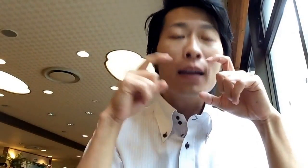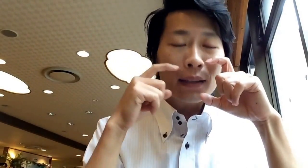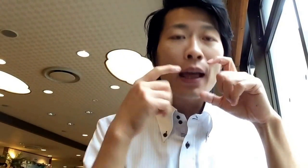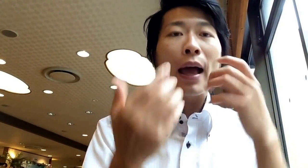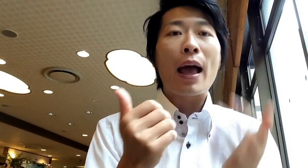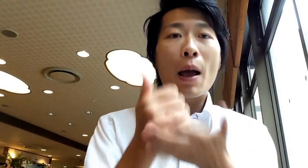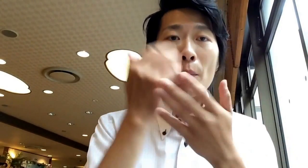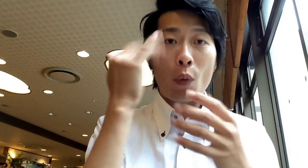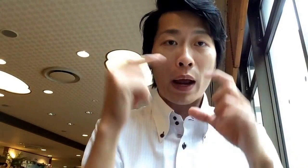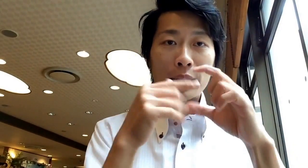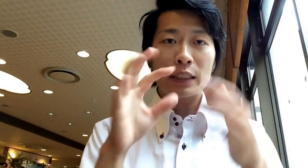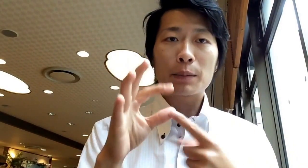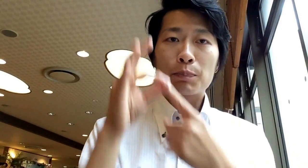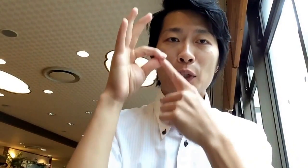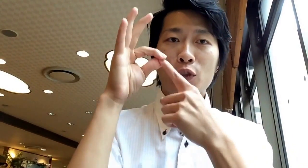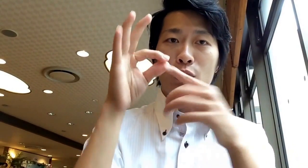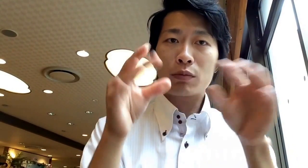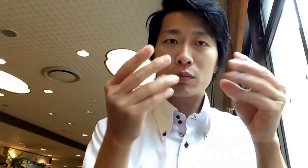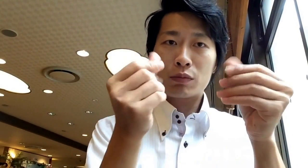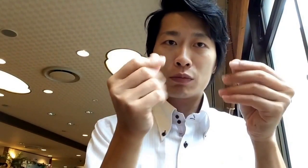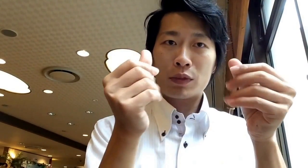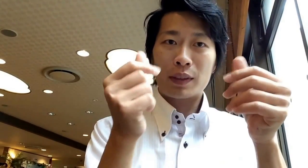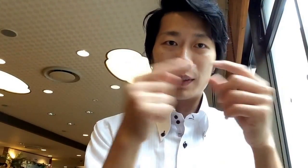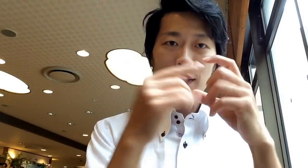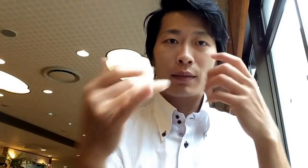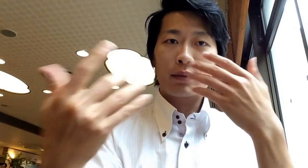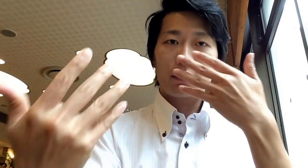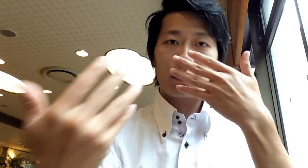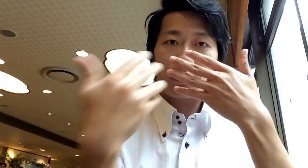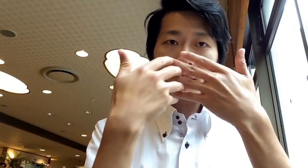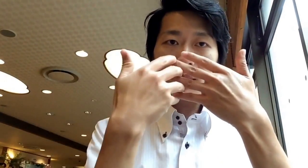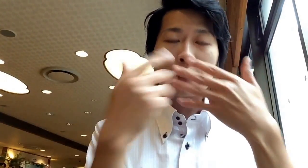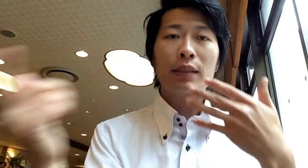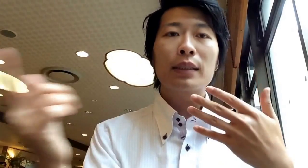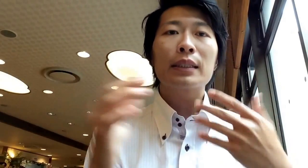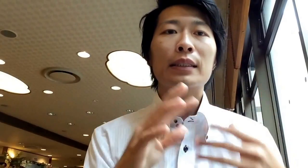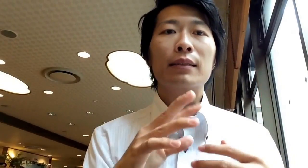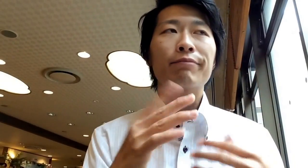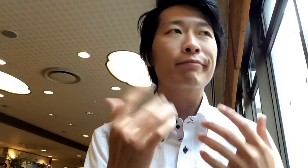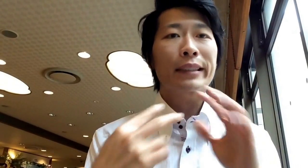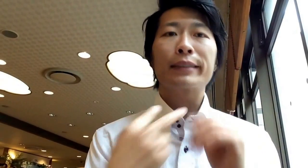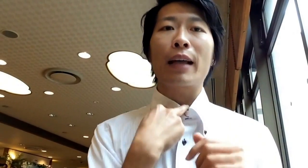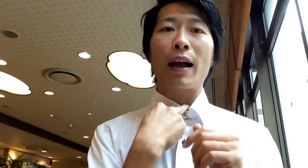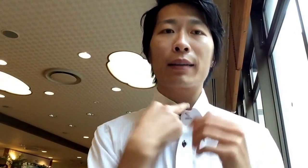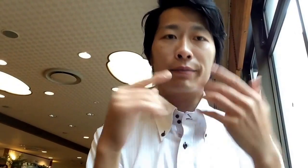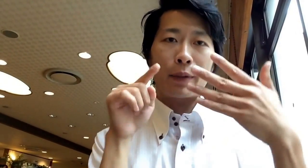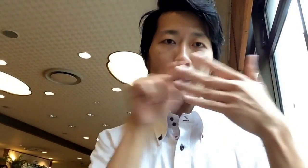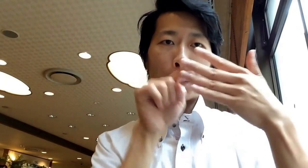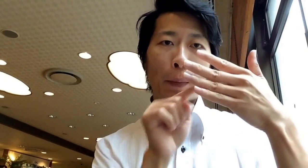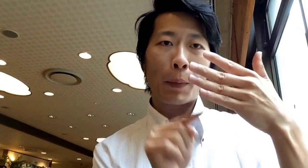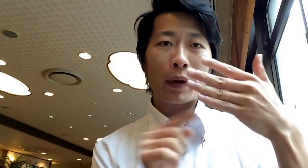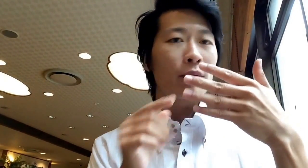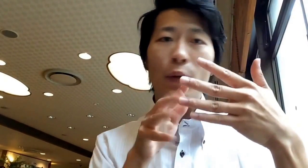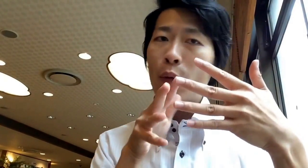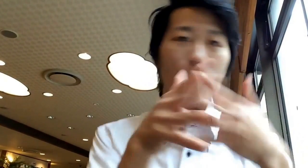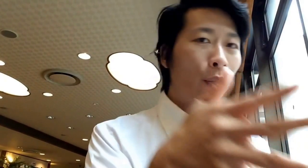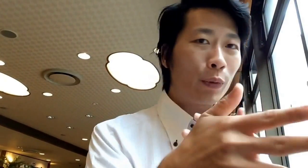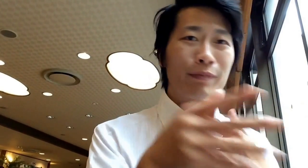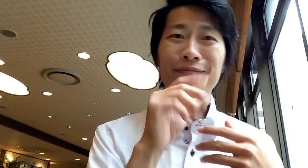instance, the masks in the hospitals have a special filter which traps bacteria and viruses, so they cannot